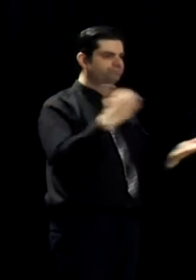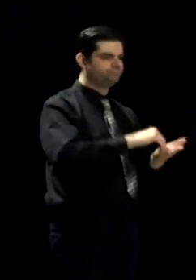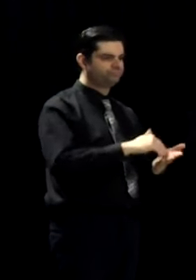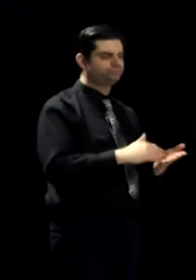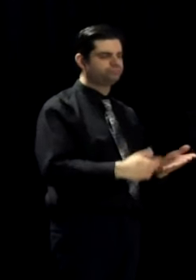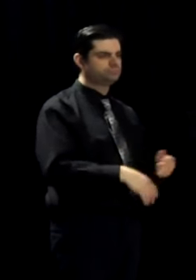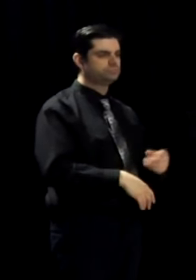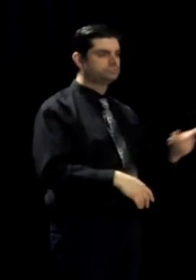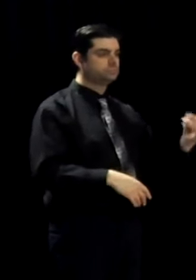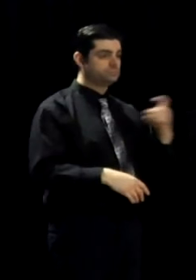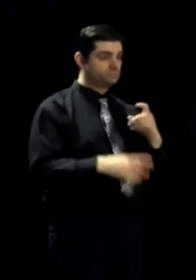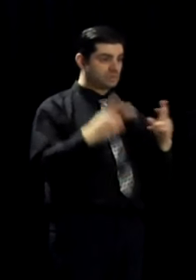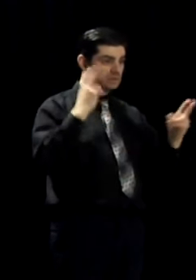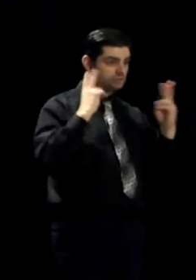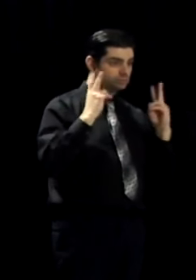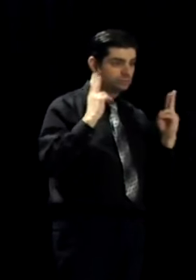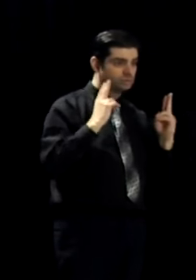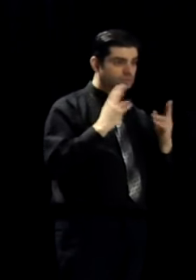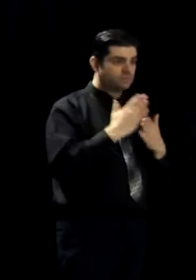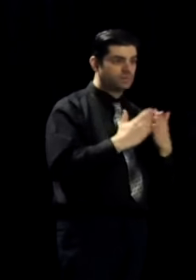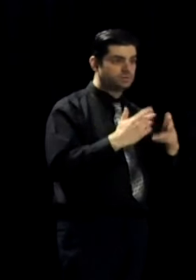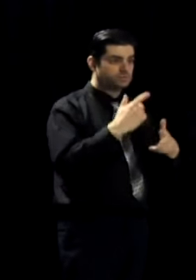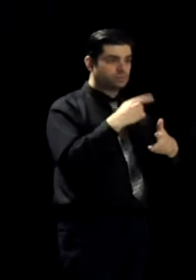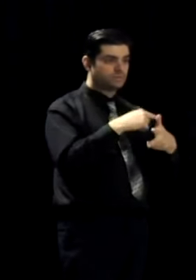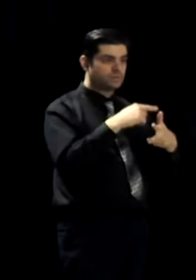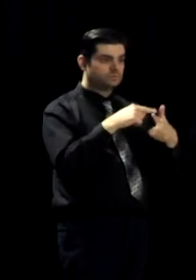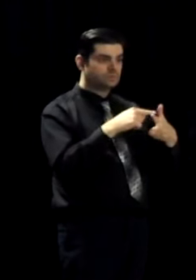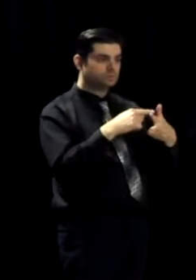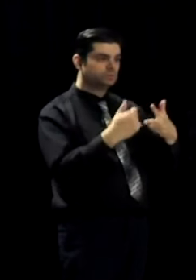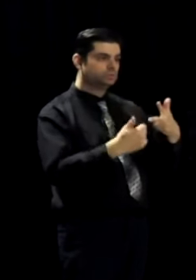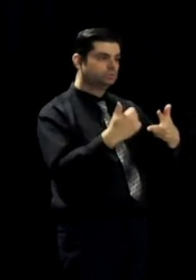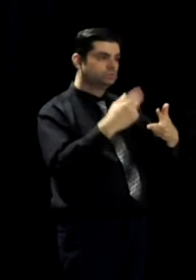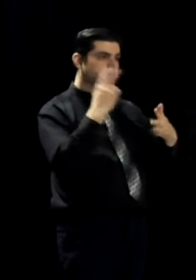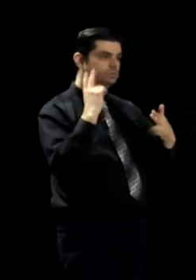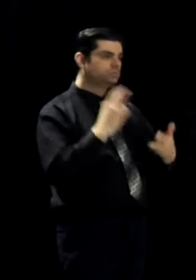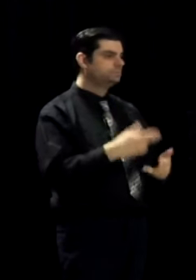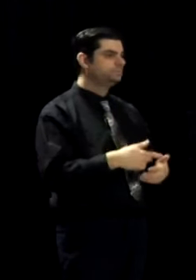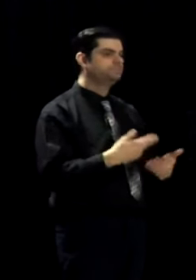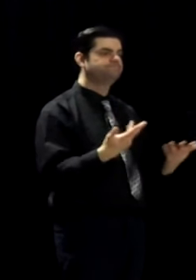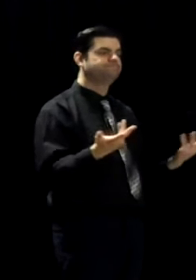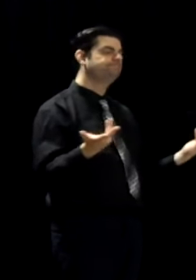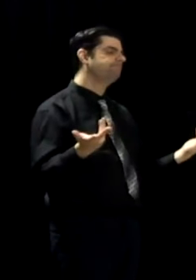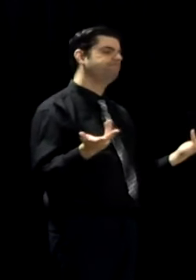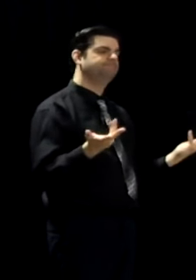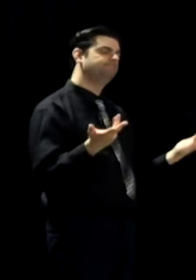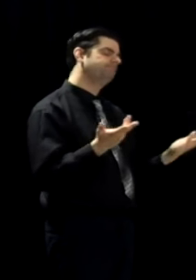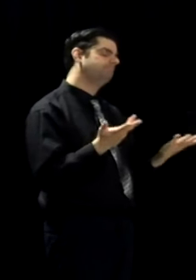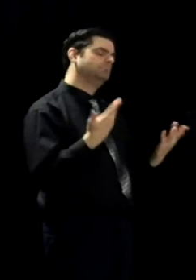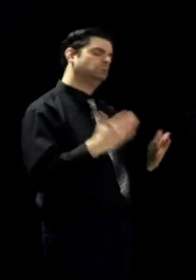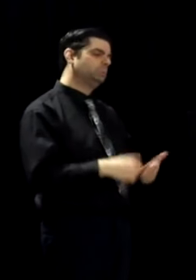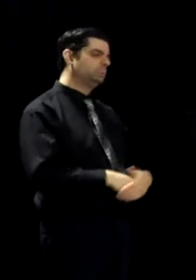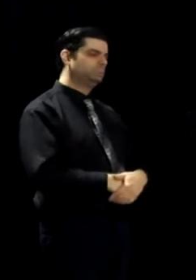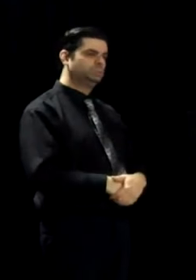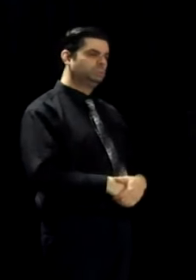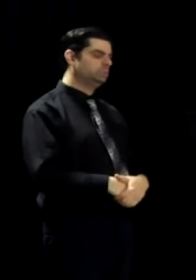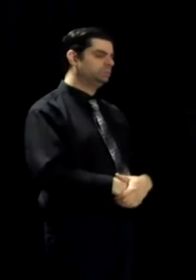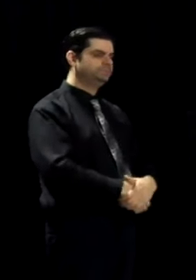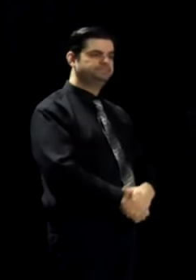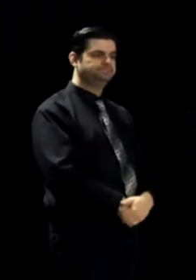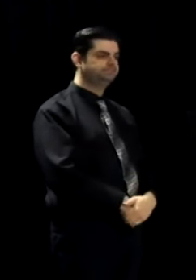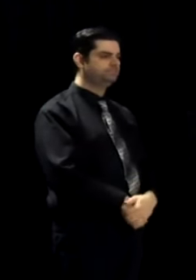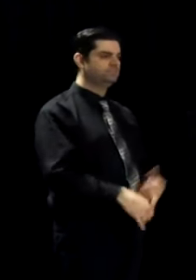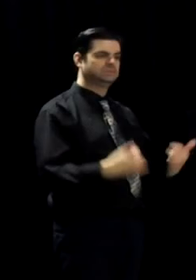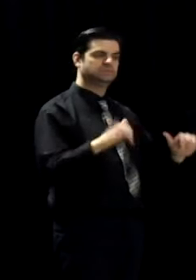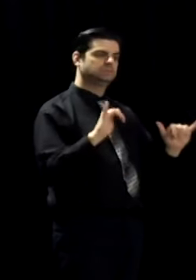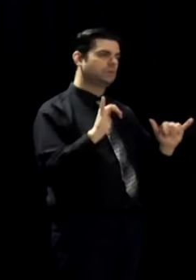in phase one or phase two? I'm not sure. I don't know if phase one's likely with that. Again, we'll work with the